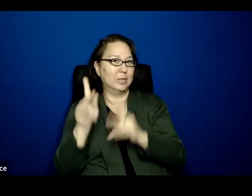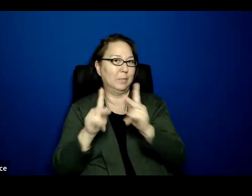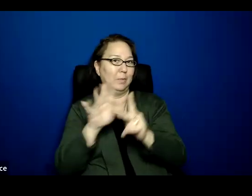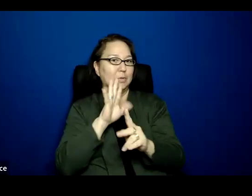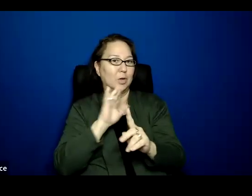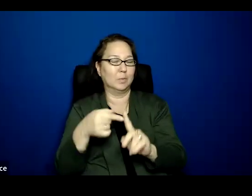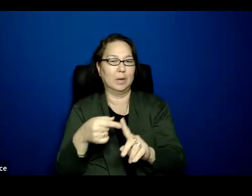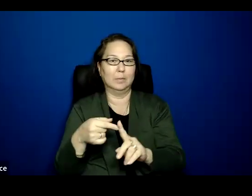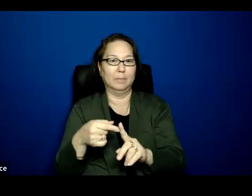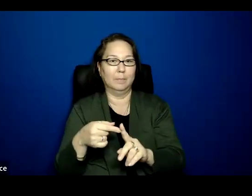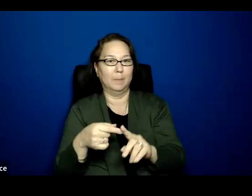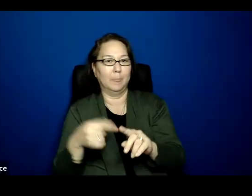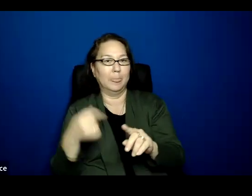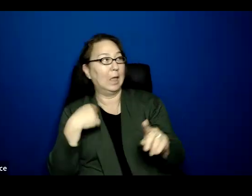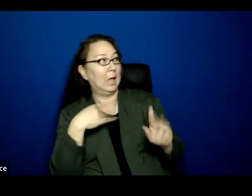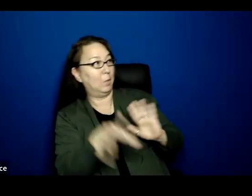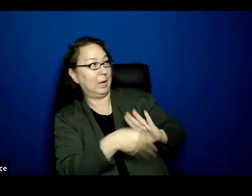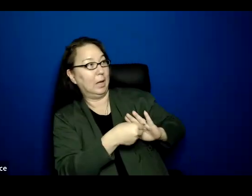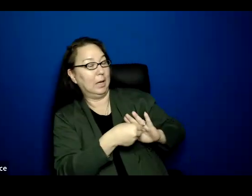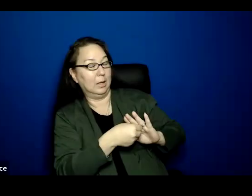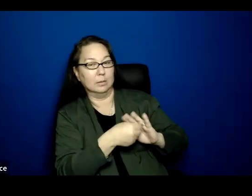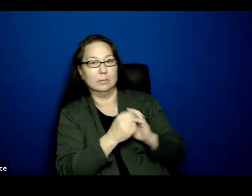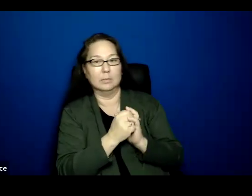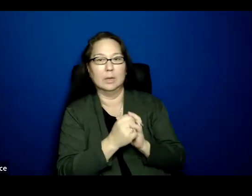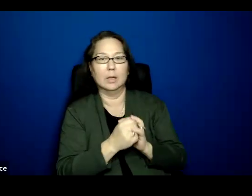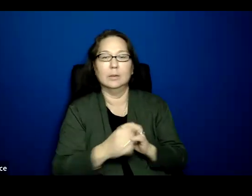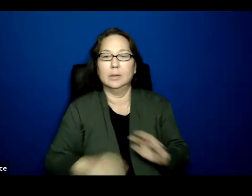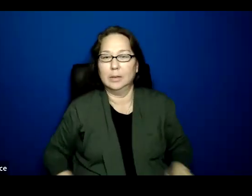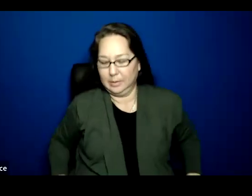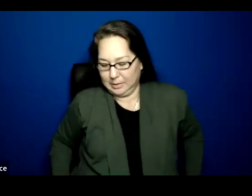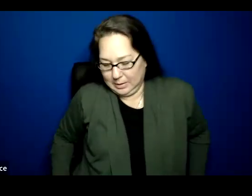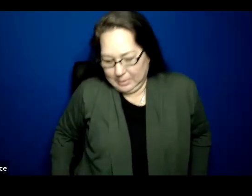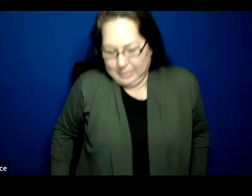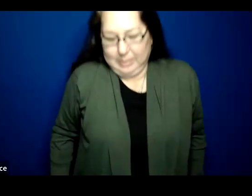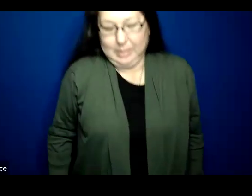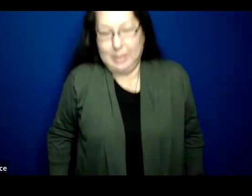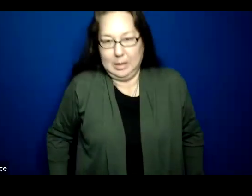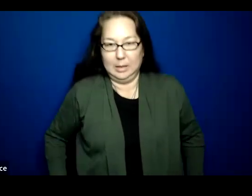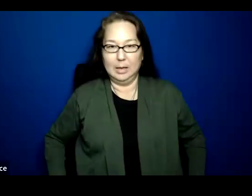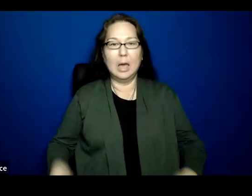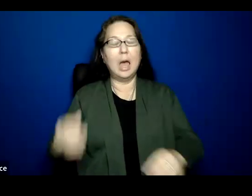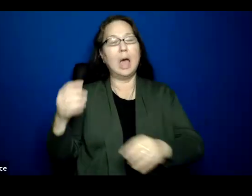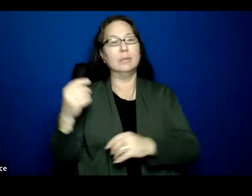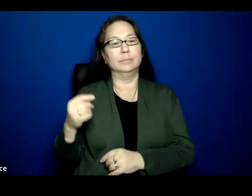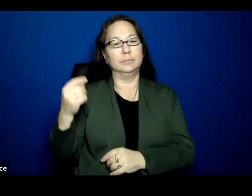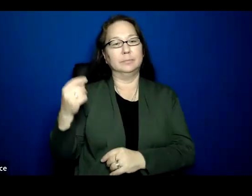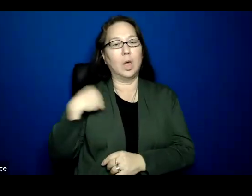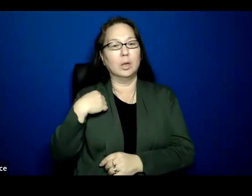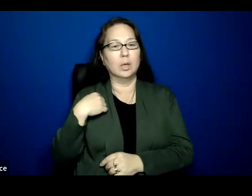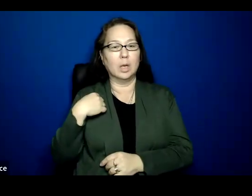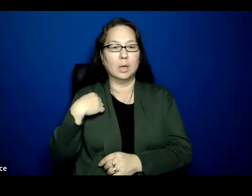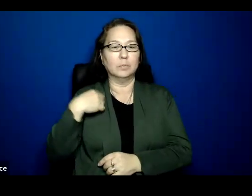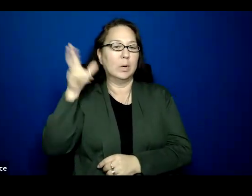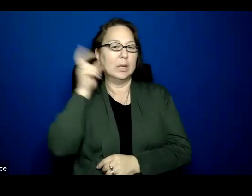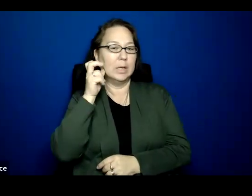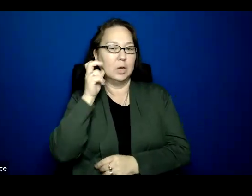just add on one to Yeah. that too? Just hearing the community's suggestions around feasibility of things